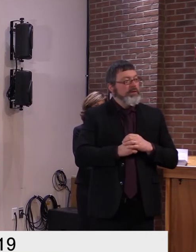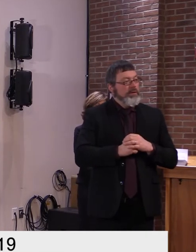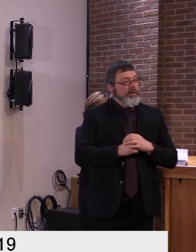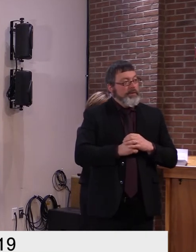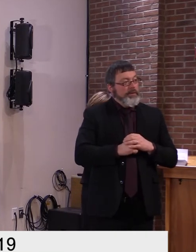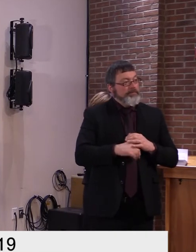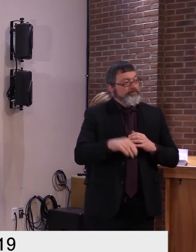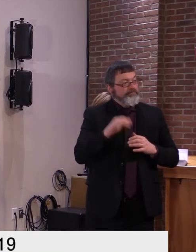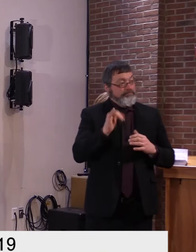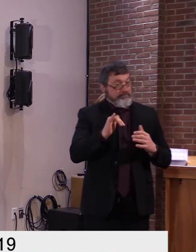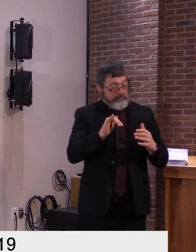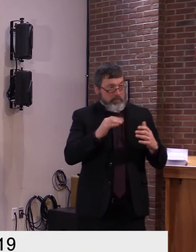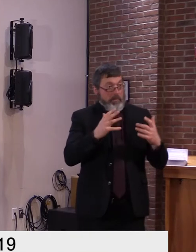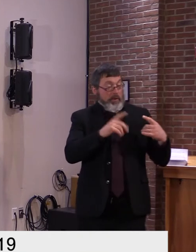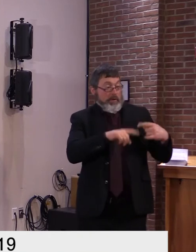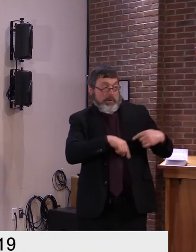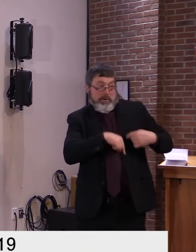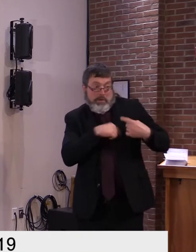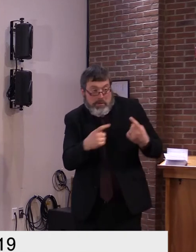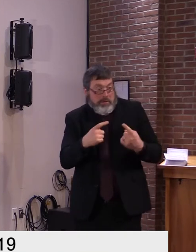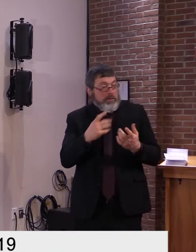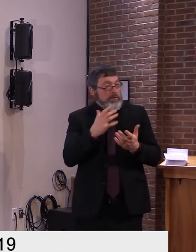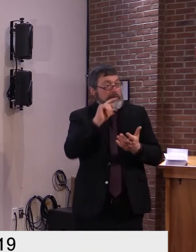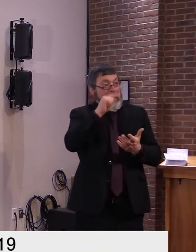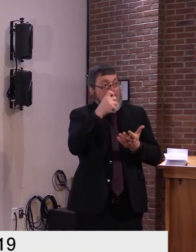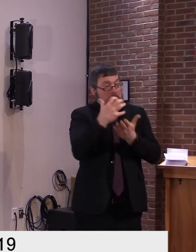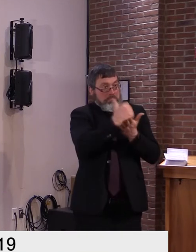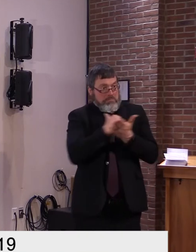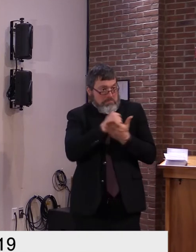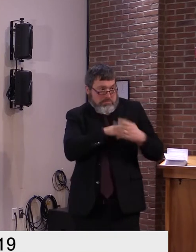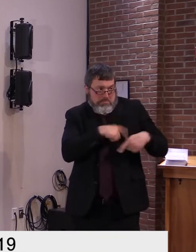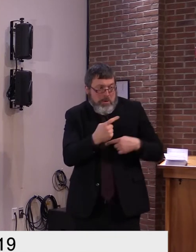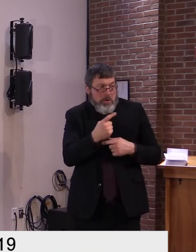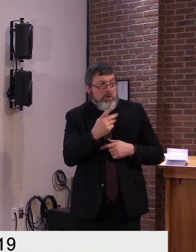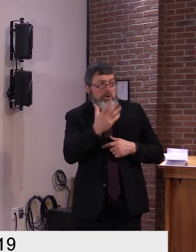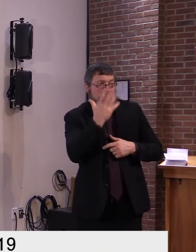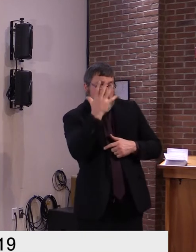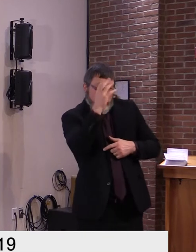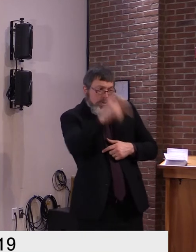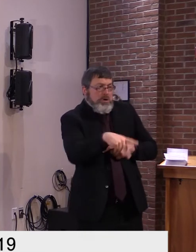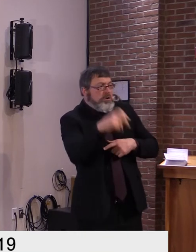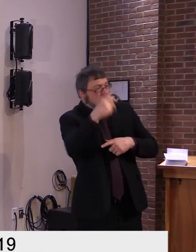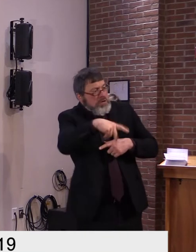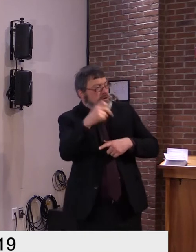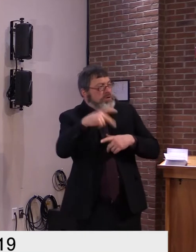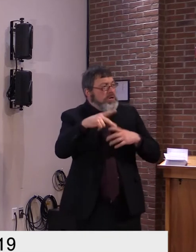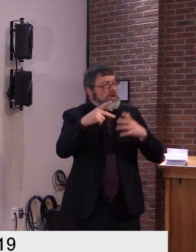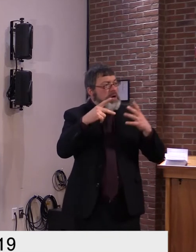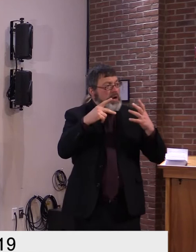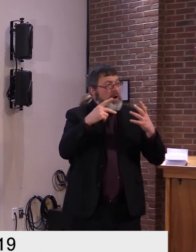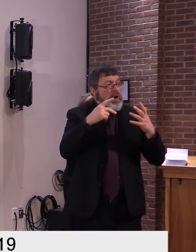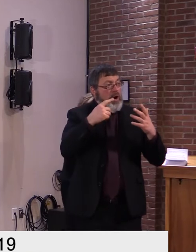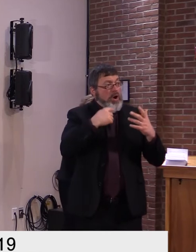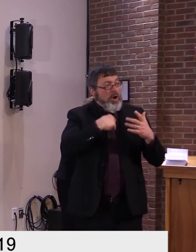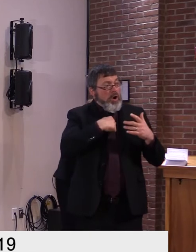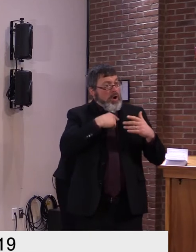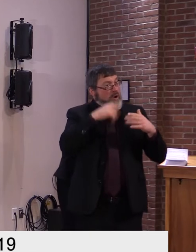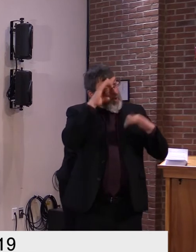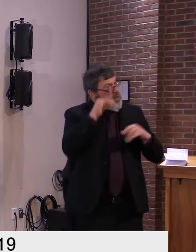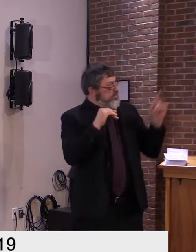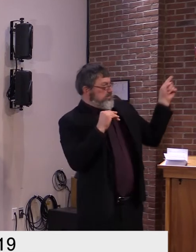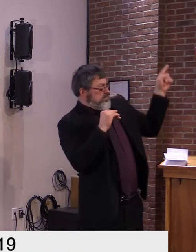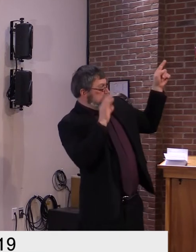and you know, a lot of this we are attributing to the stimulus and the economic recovery grants that have gone